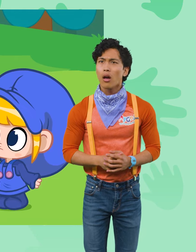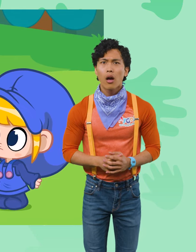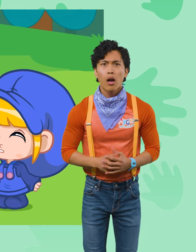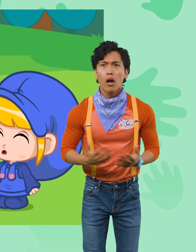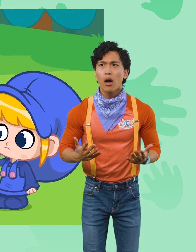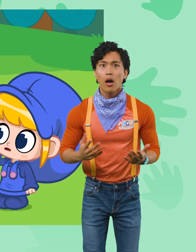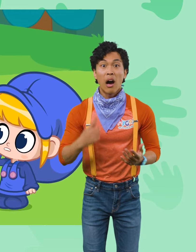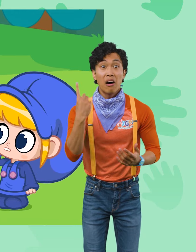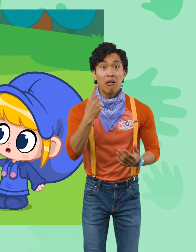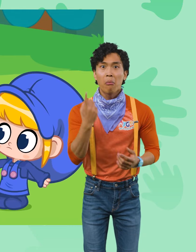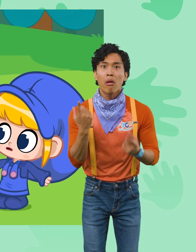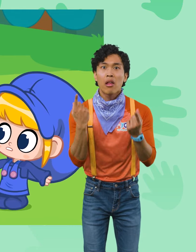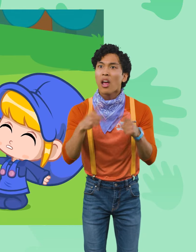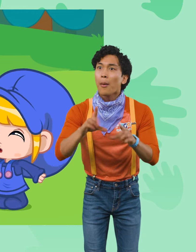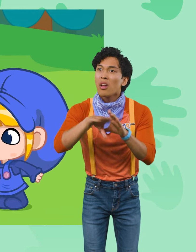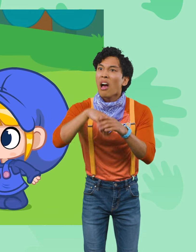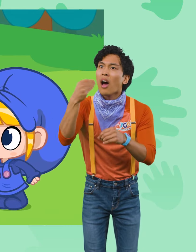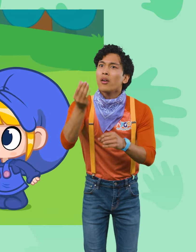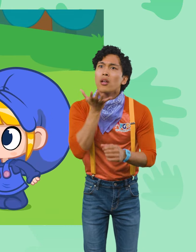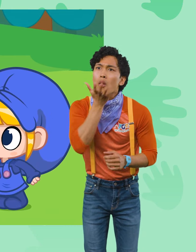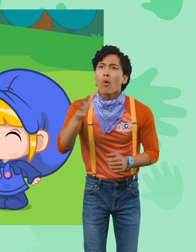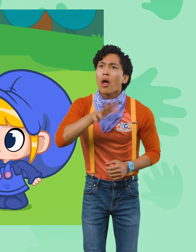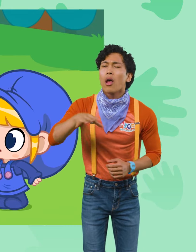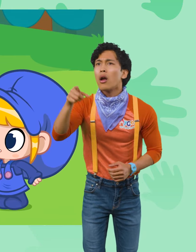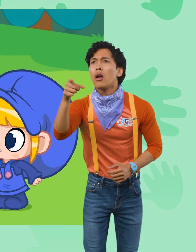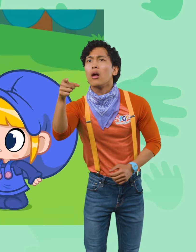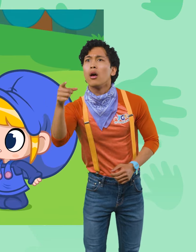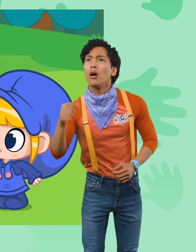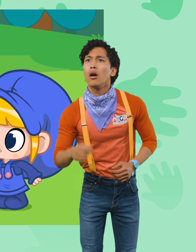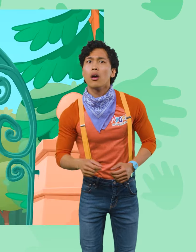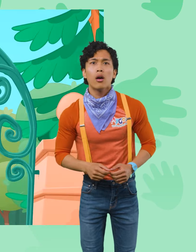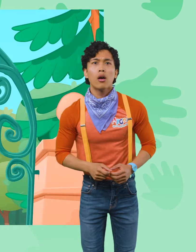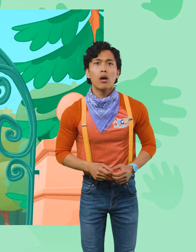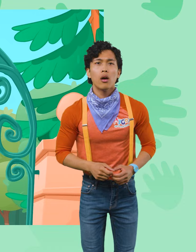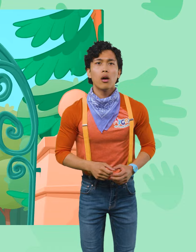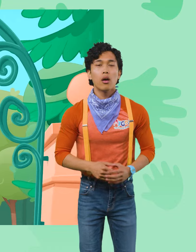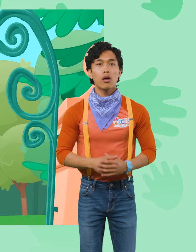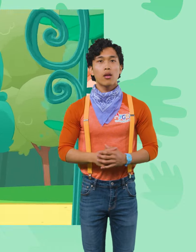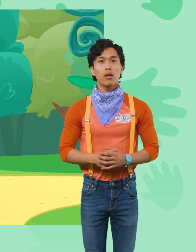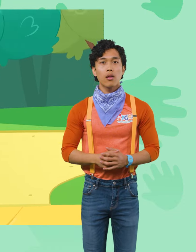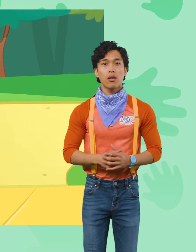Huh? Something is happening outside the park.